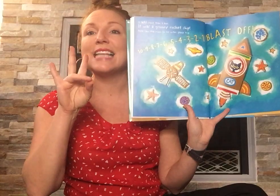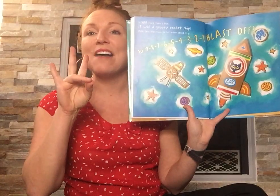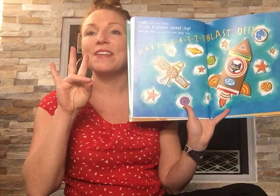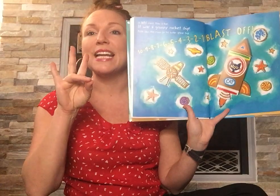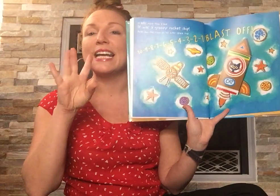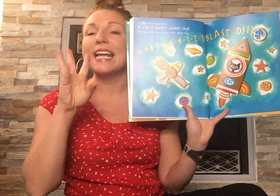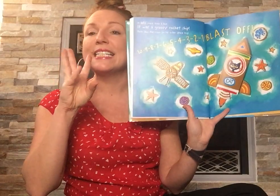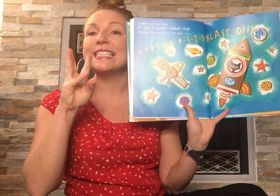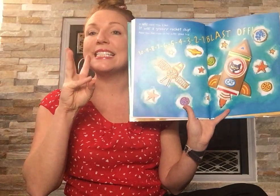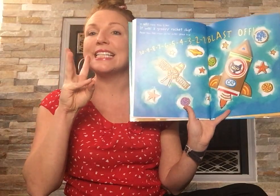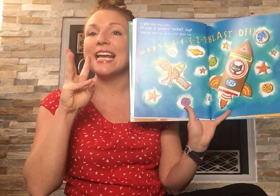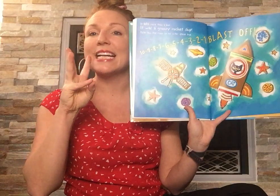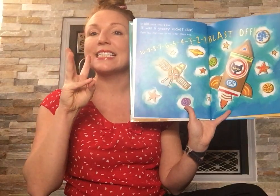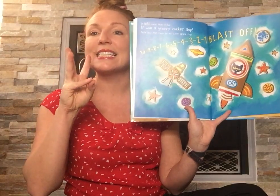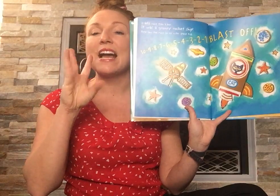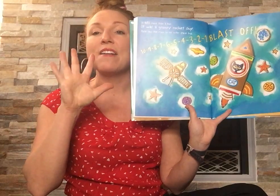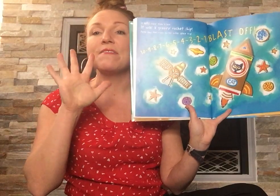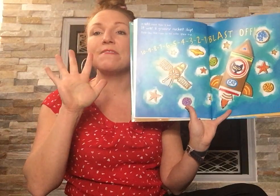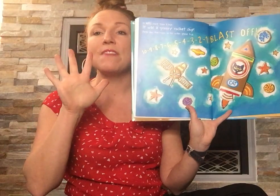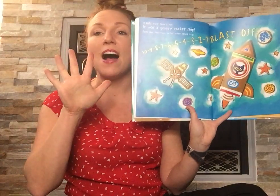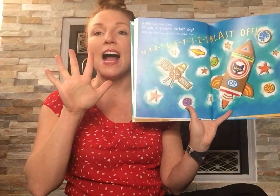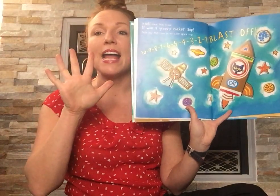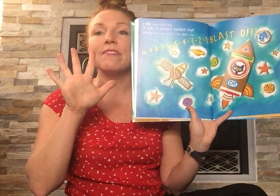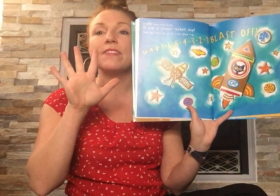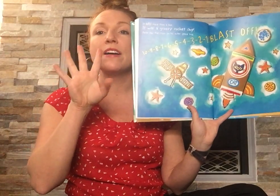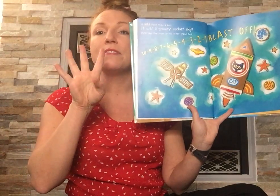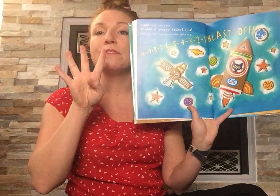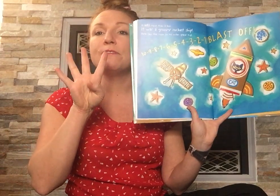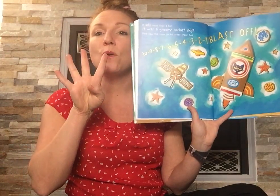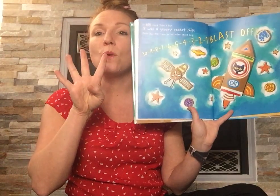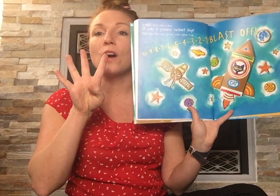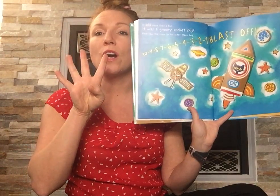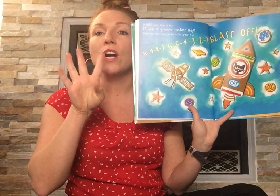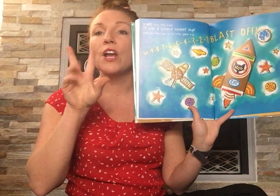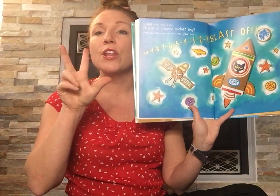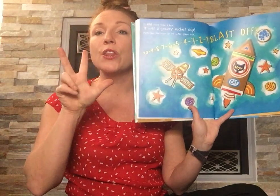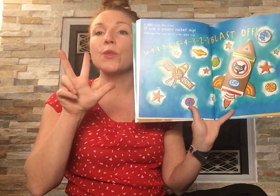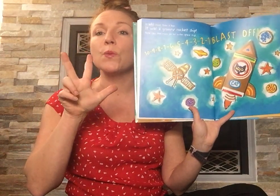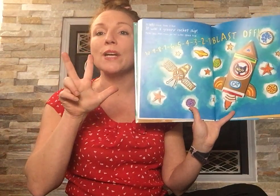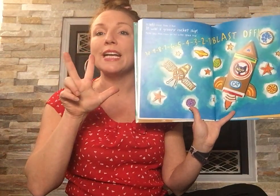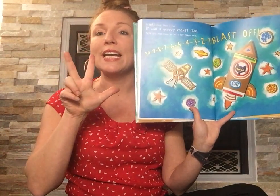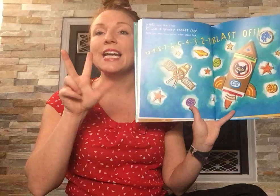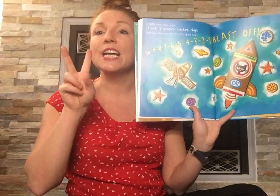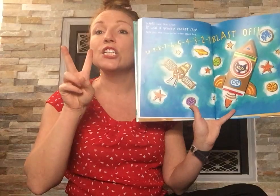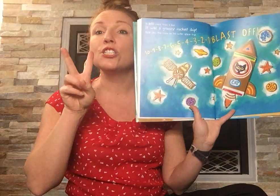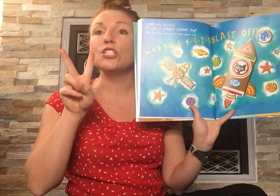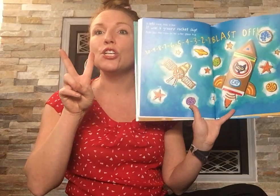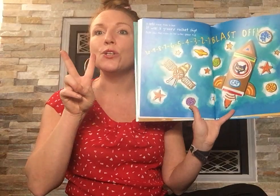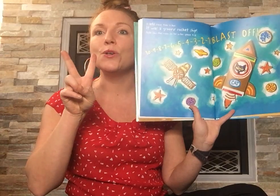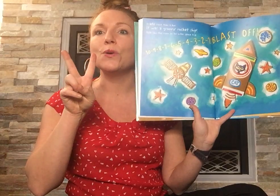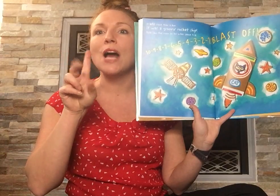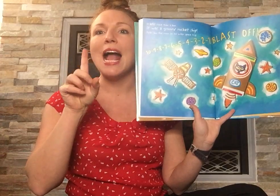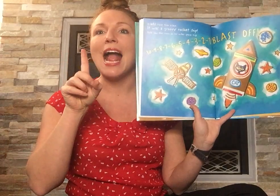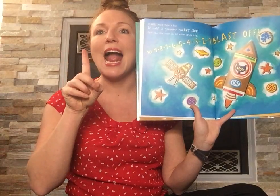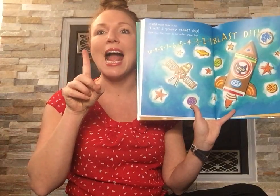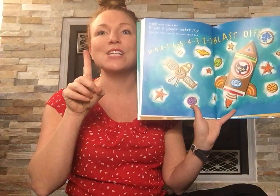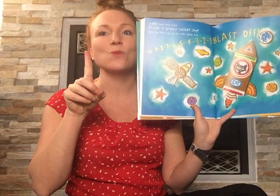7, 6, 5, 4, 3, 2, and